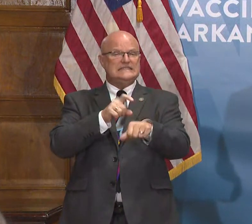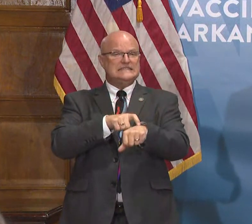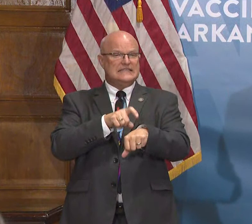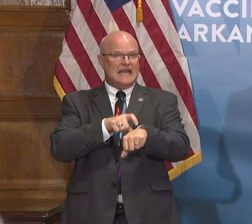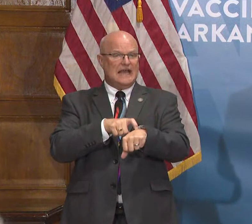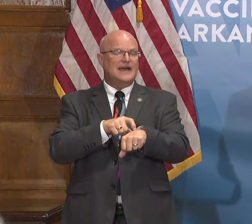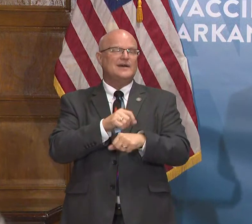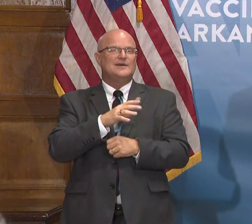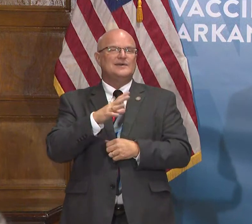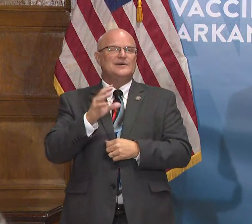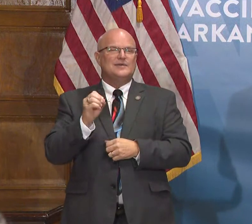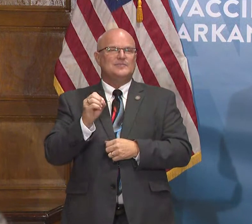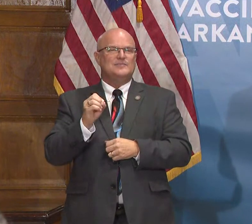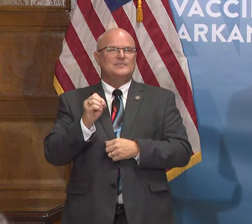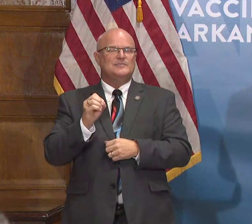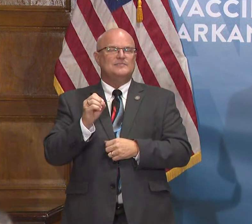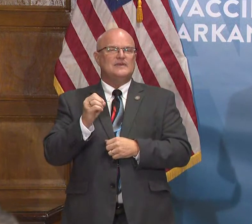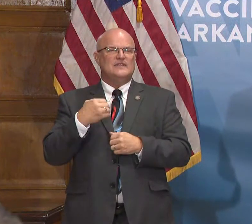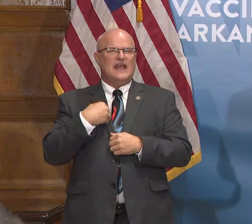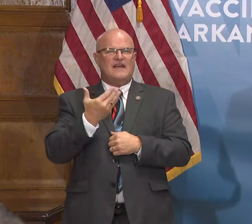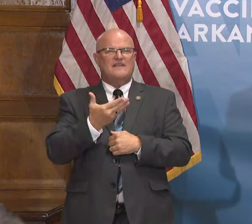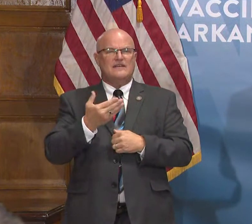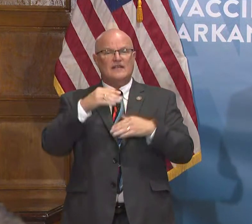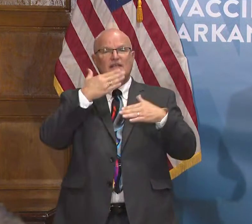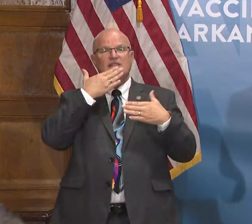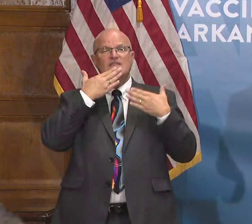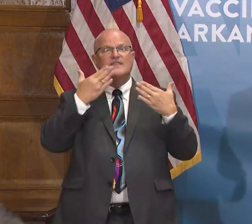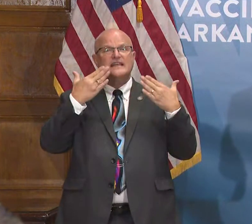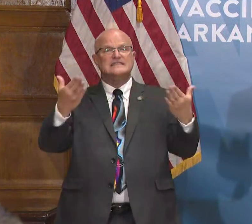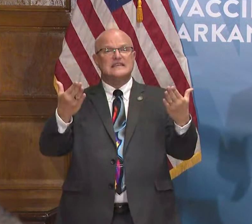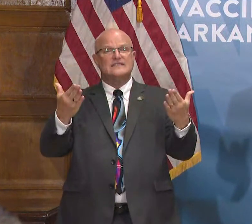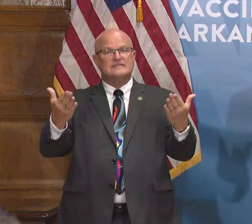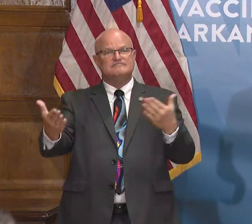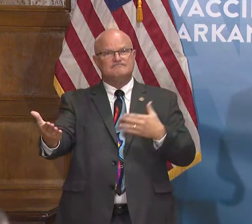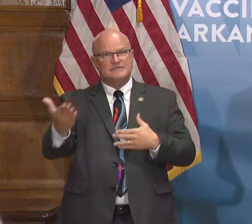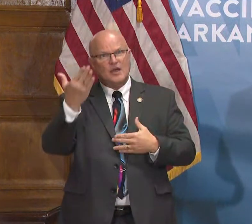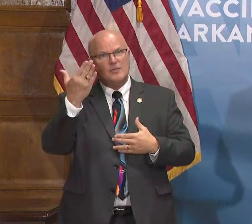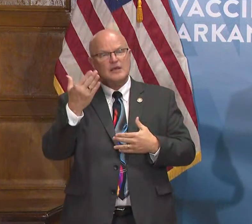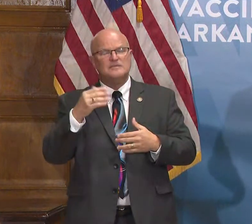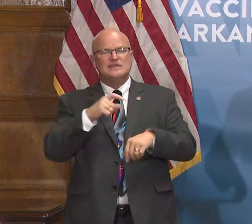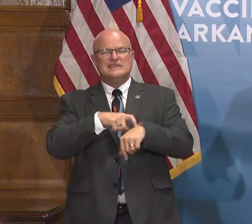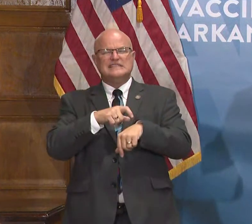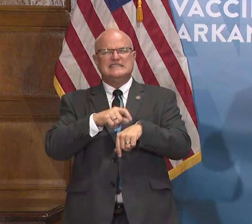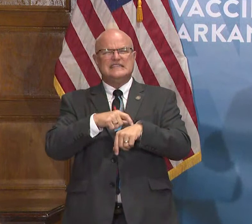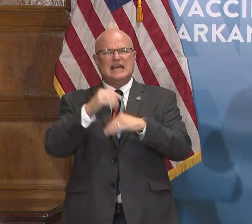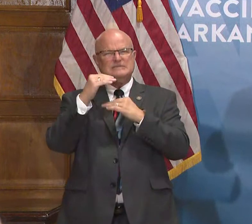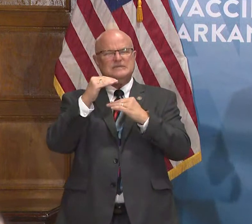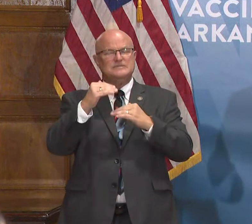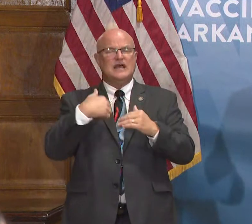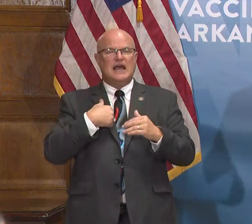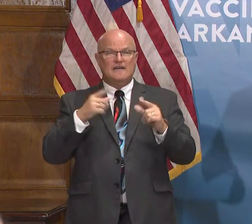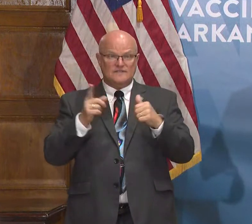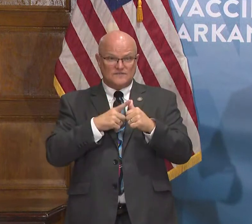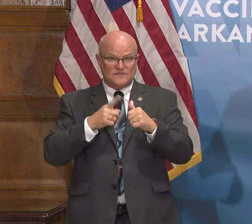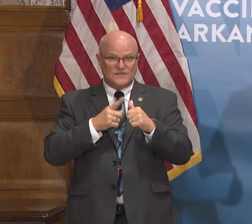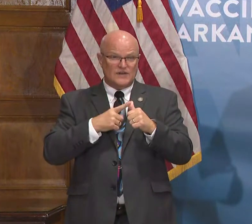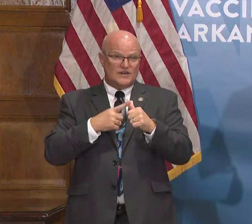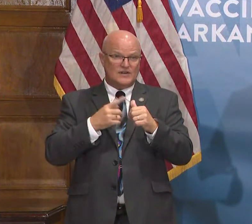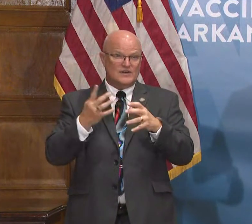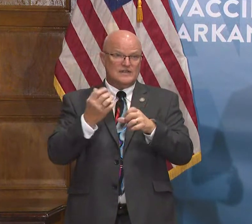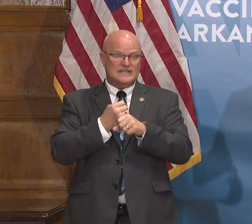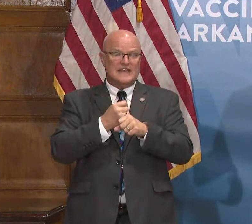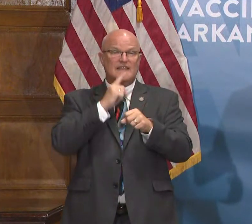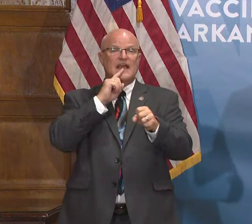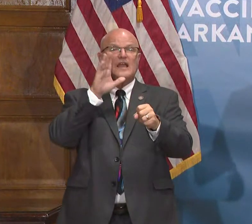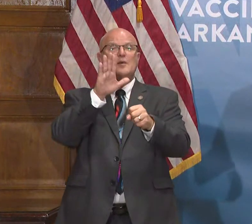and you've got Thanksgiving coming up. So those are some time frames. So I've got to first get